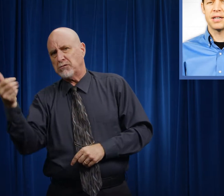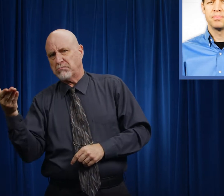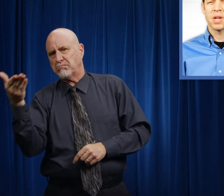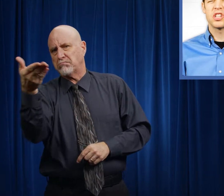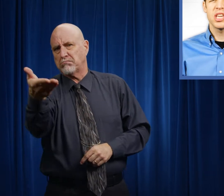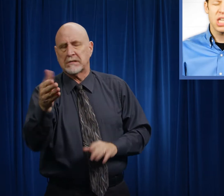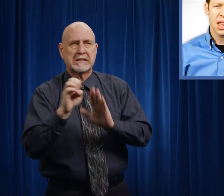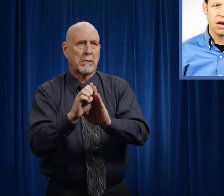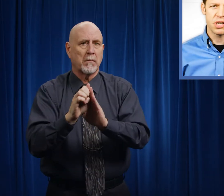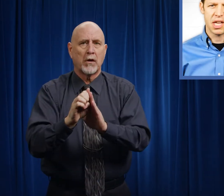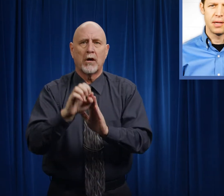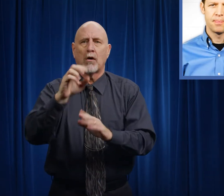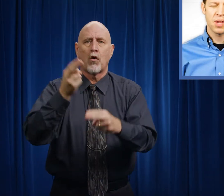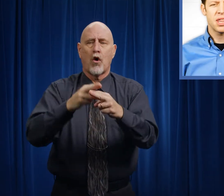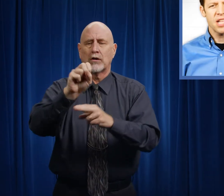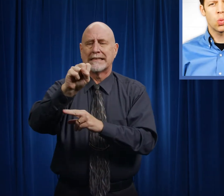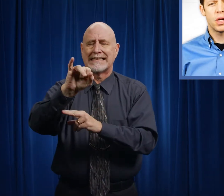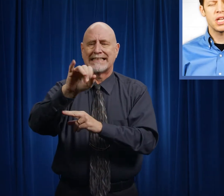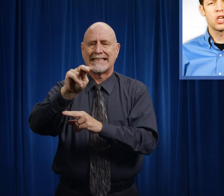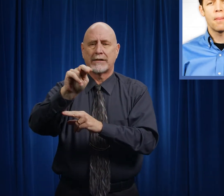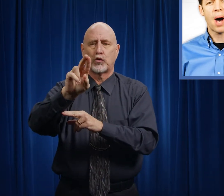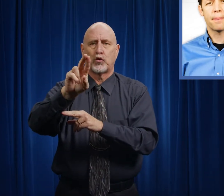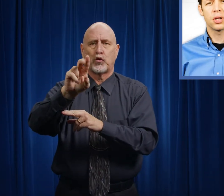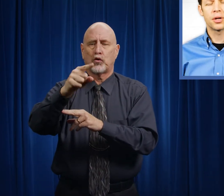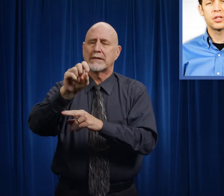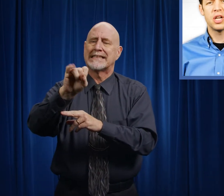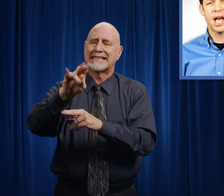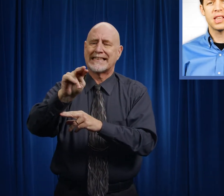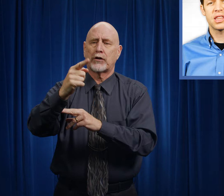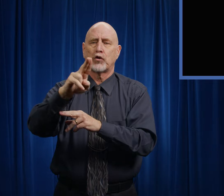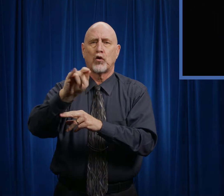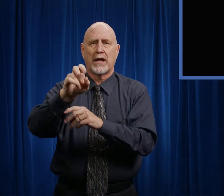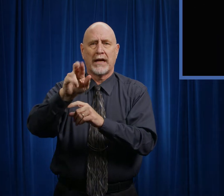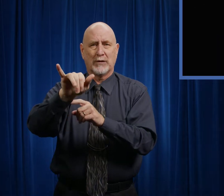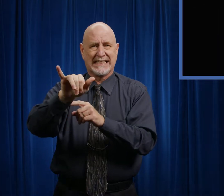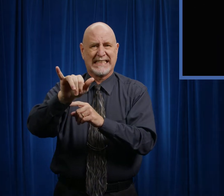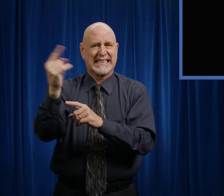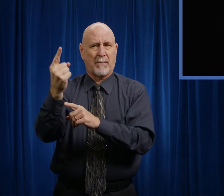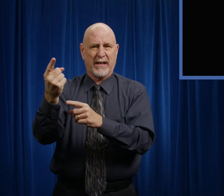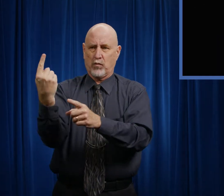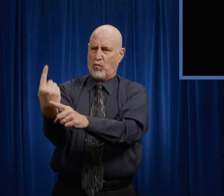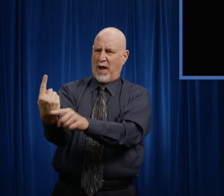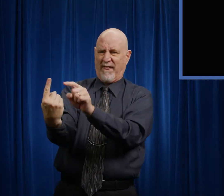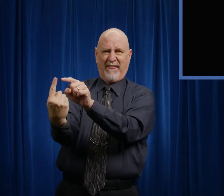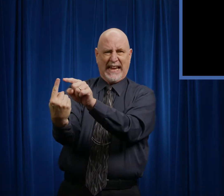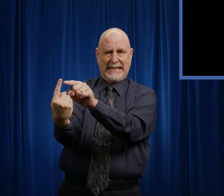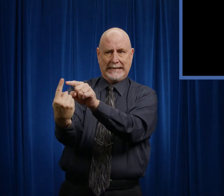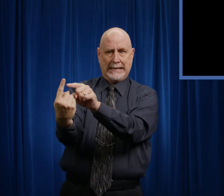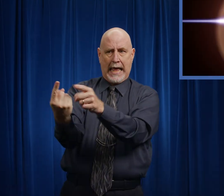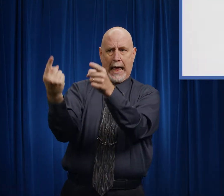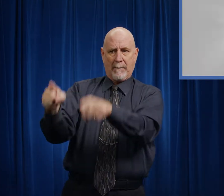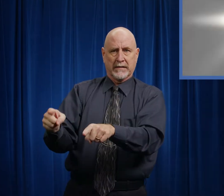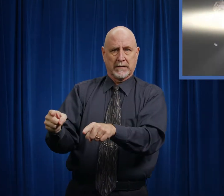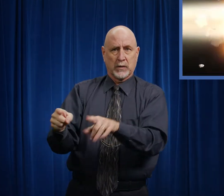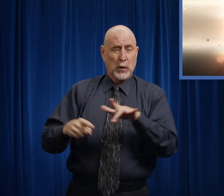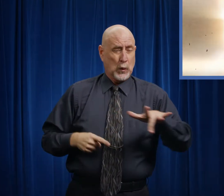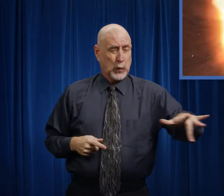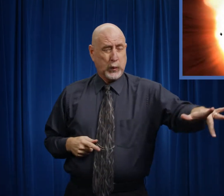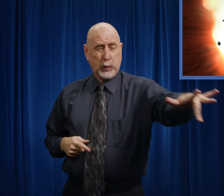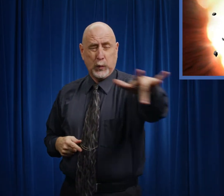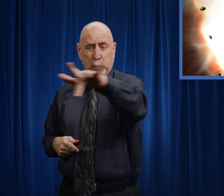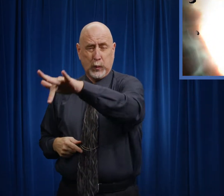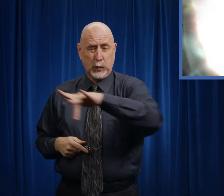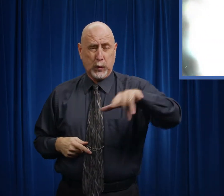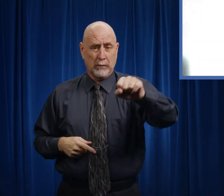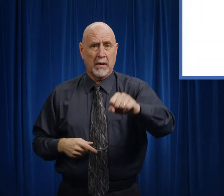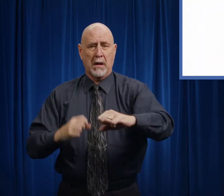like a singularity. That's what is popular today, that there was some type of singularity that exploded in something